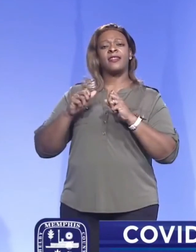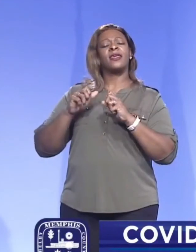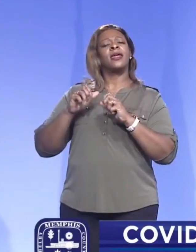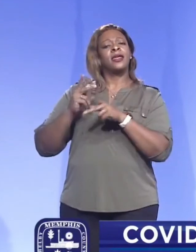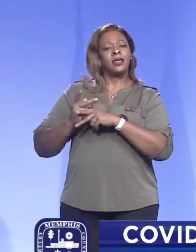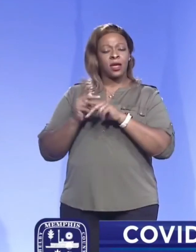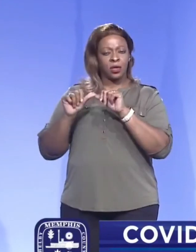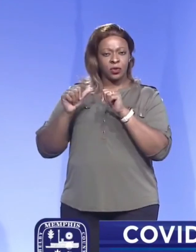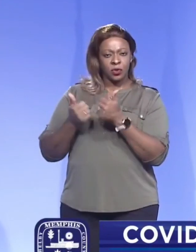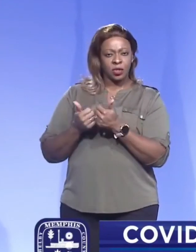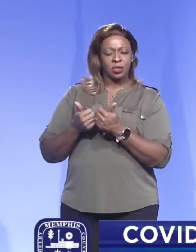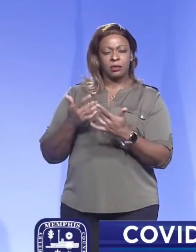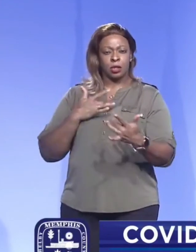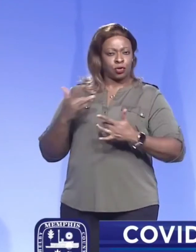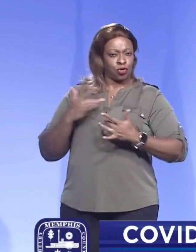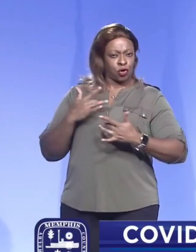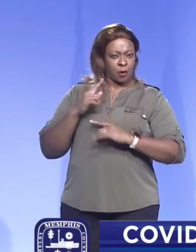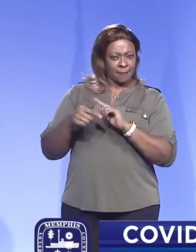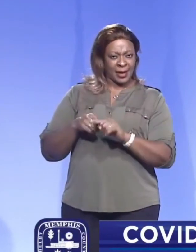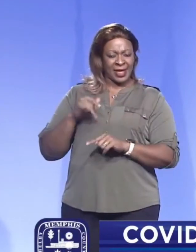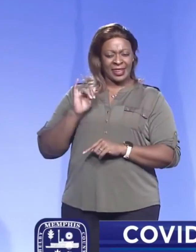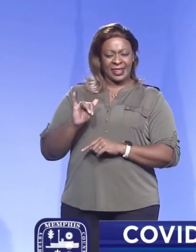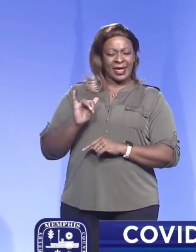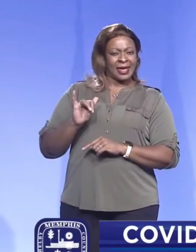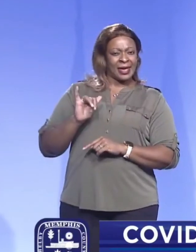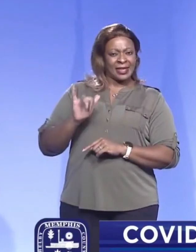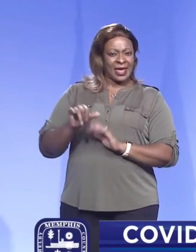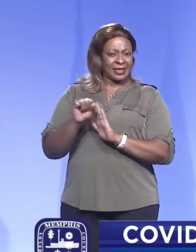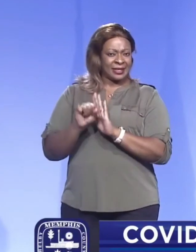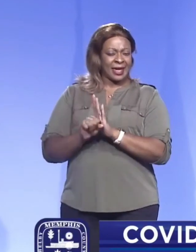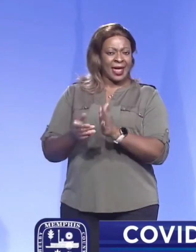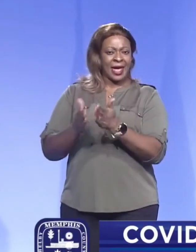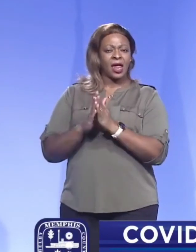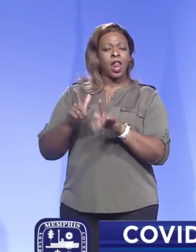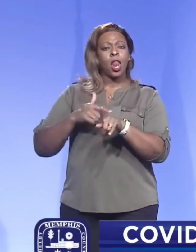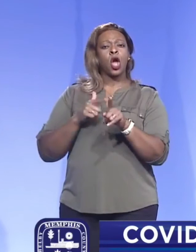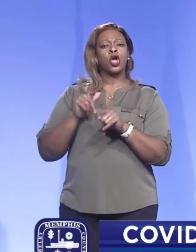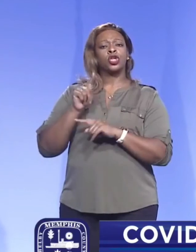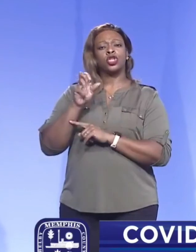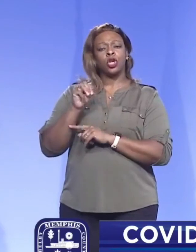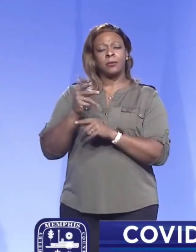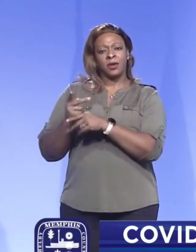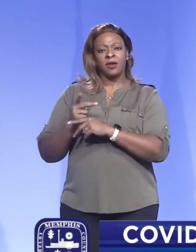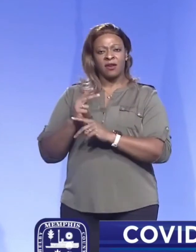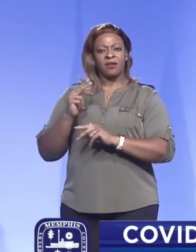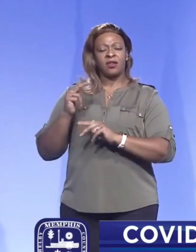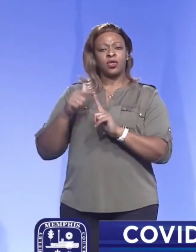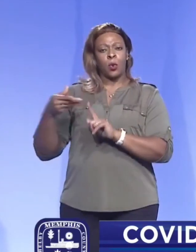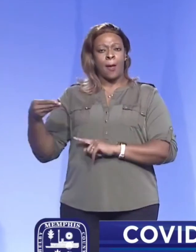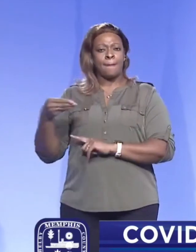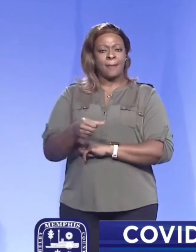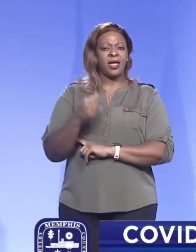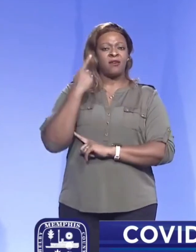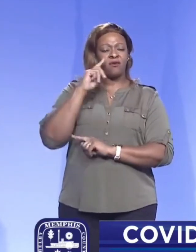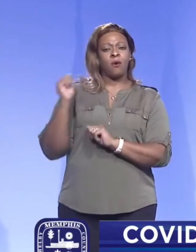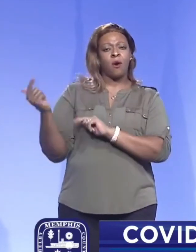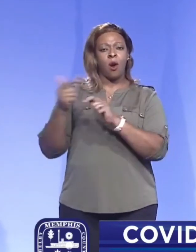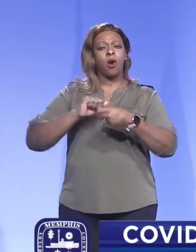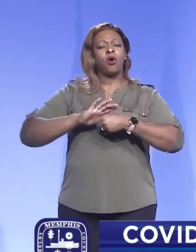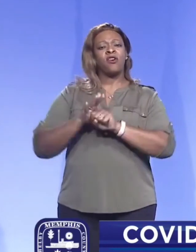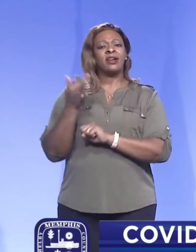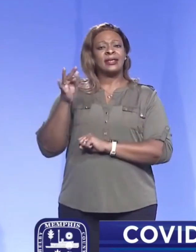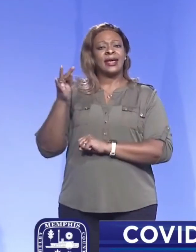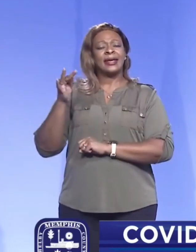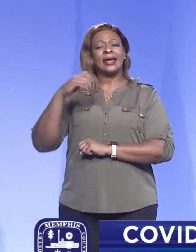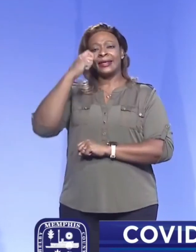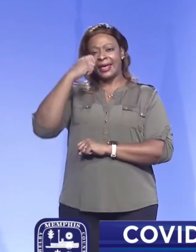Association about concern regarding the state asking long-term care facilities to potentially pay for all the COVID-19